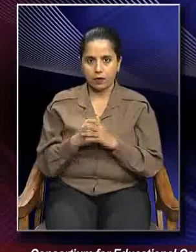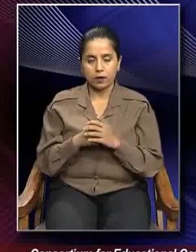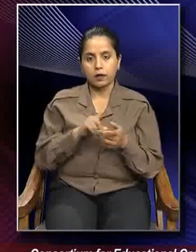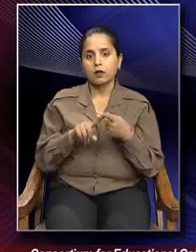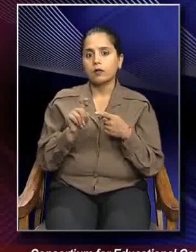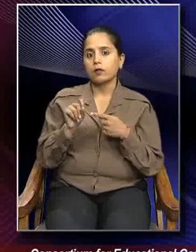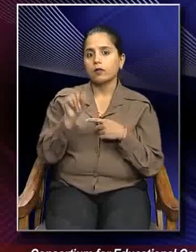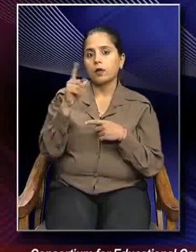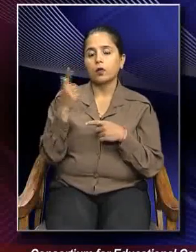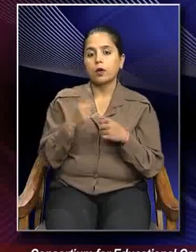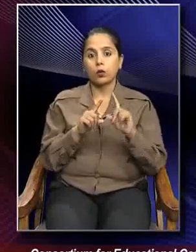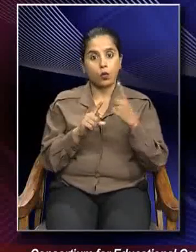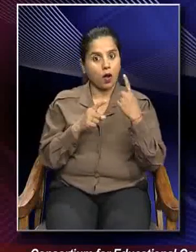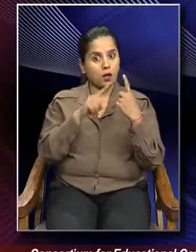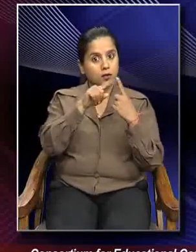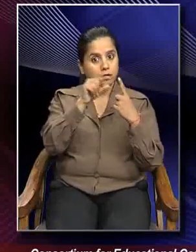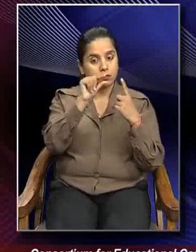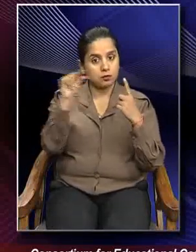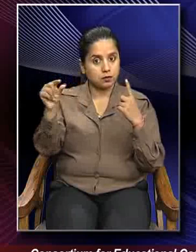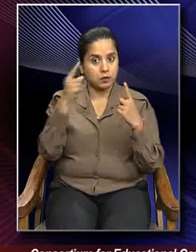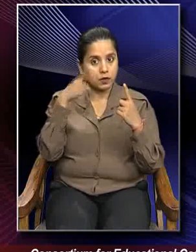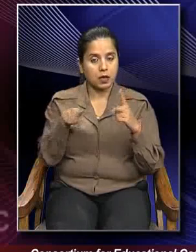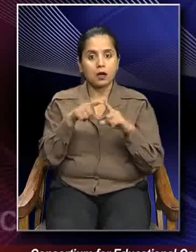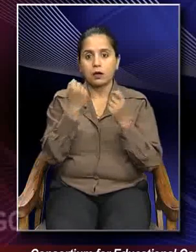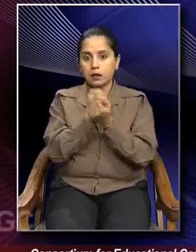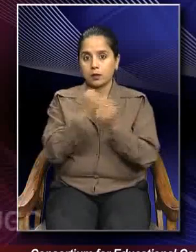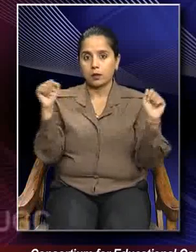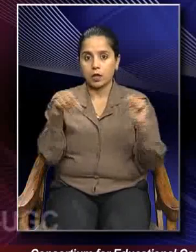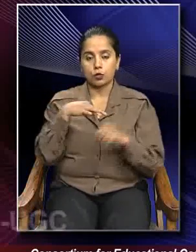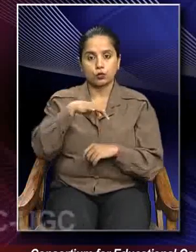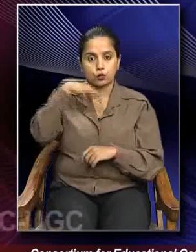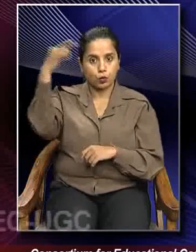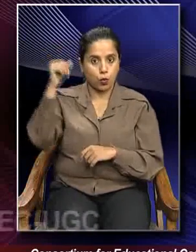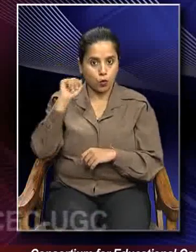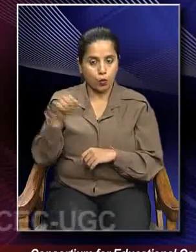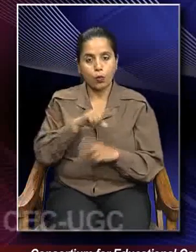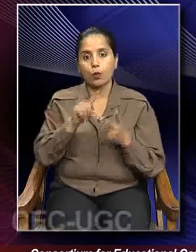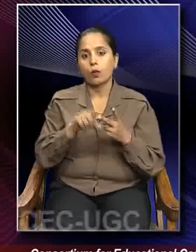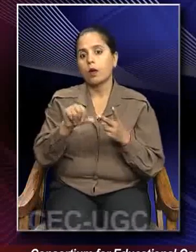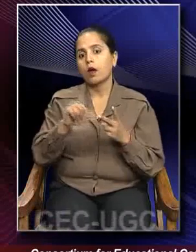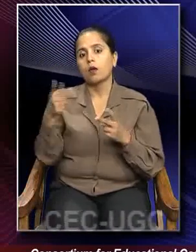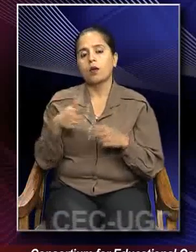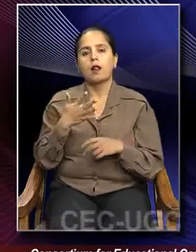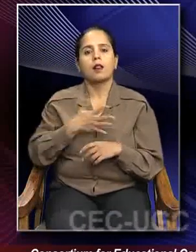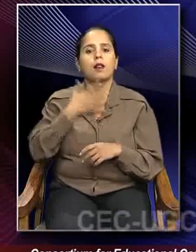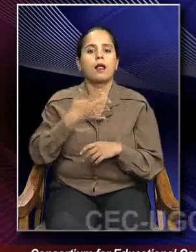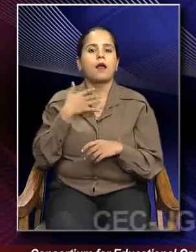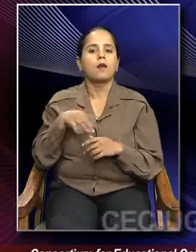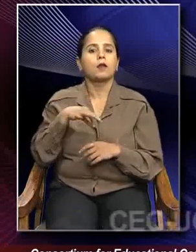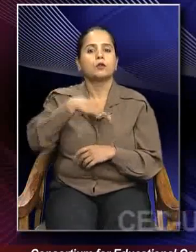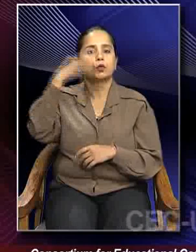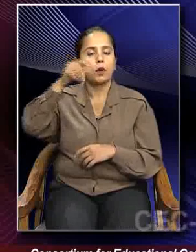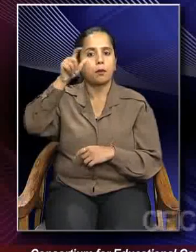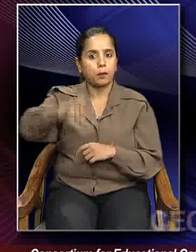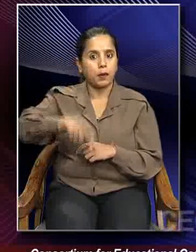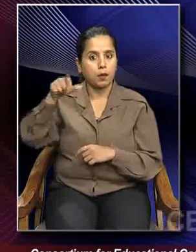first being the one is the liberated souls, and the other are the living souls, the individuals that